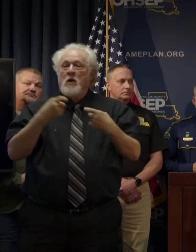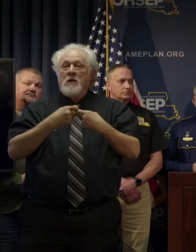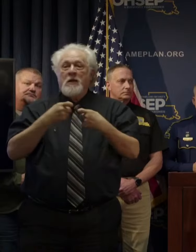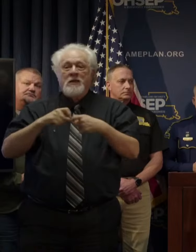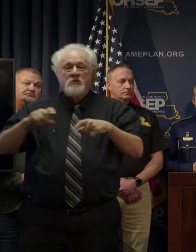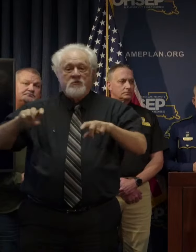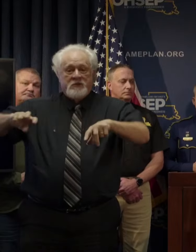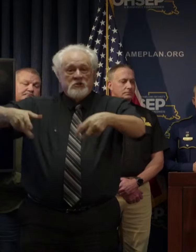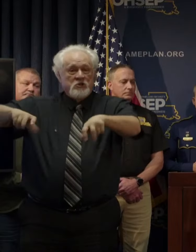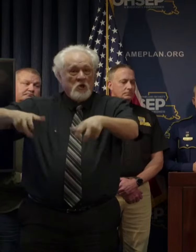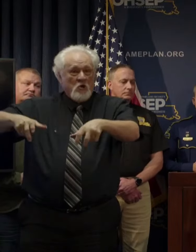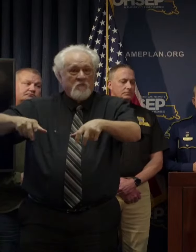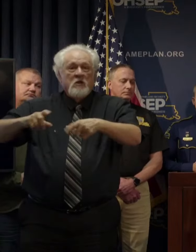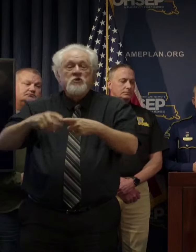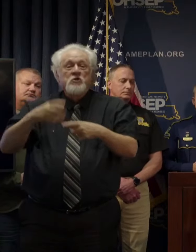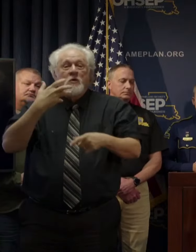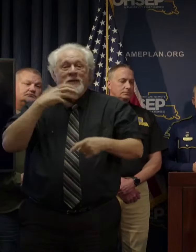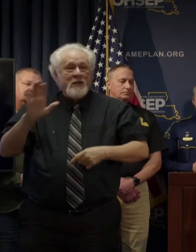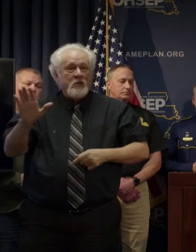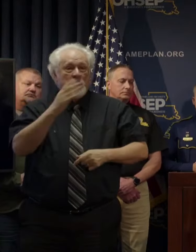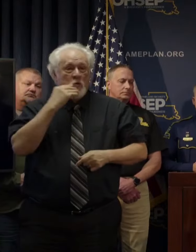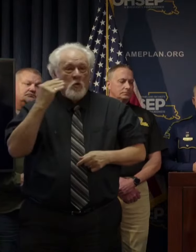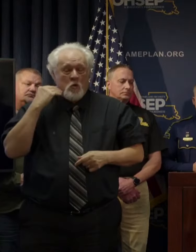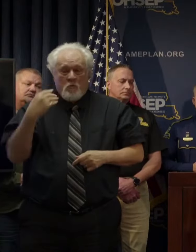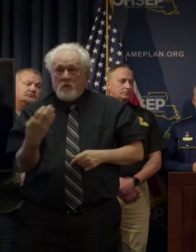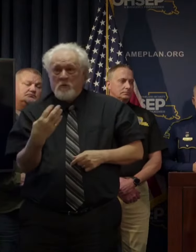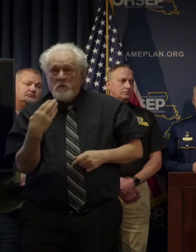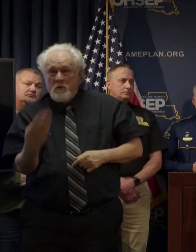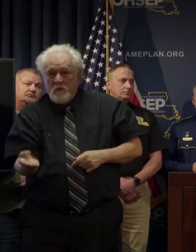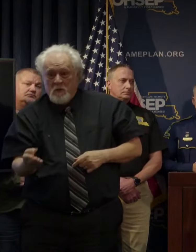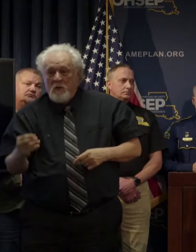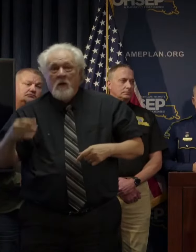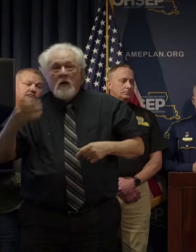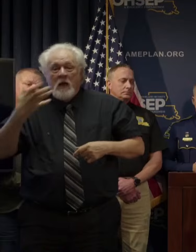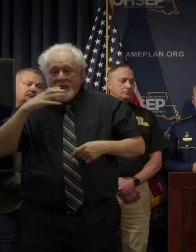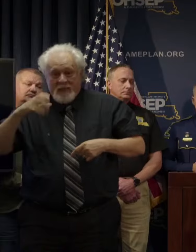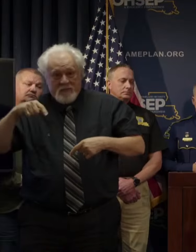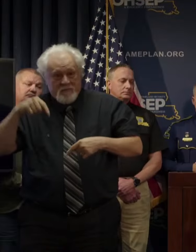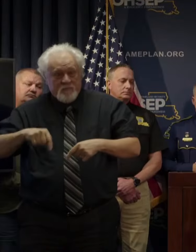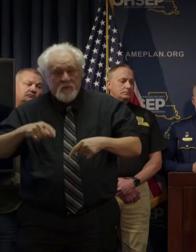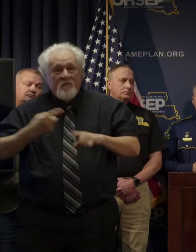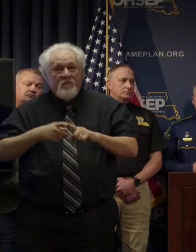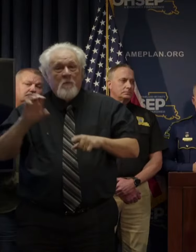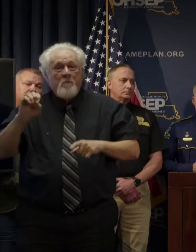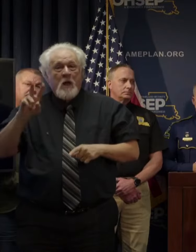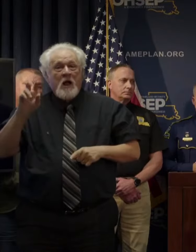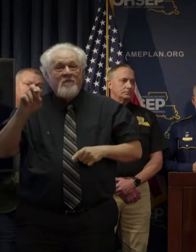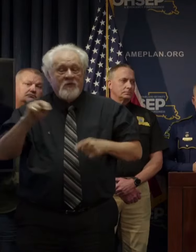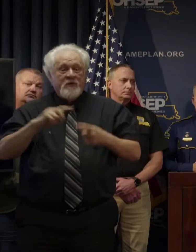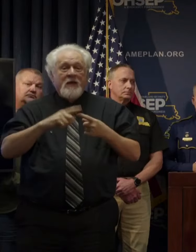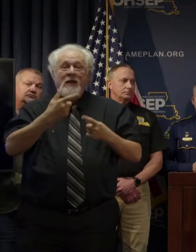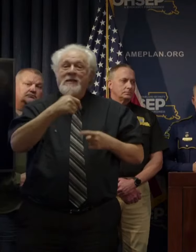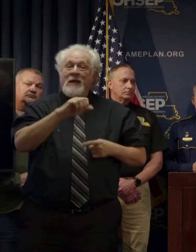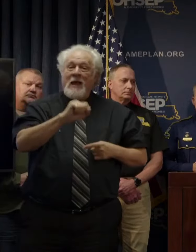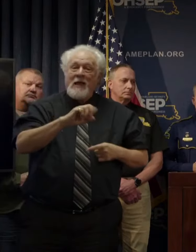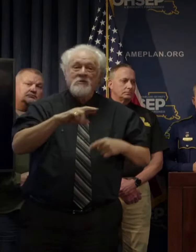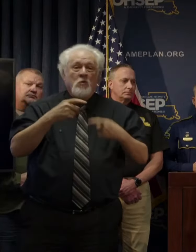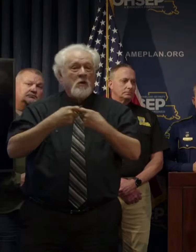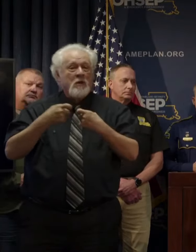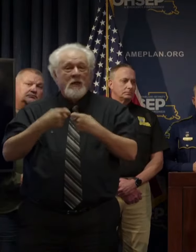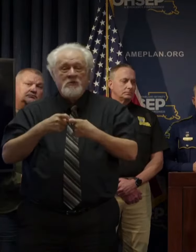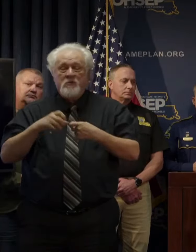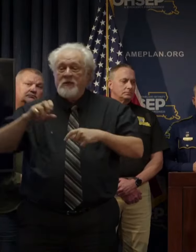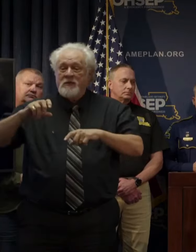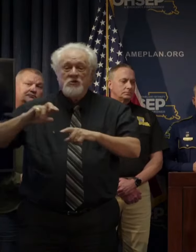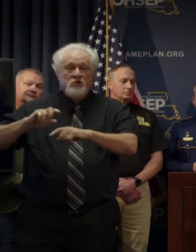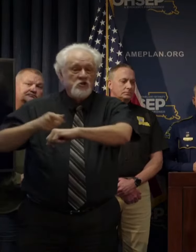stoves or ovens to heat your homes. I repeat, do not use your gas or electric stoves